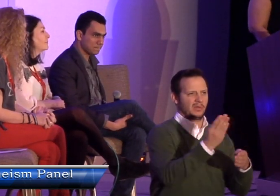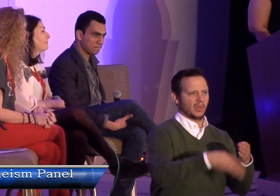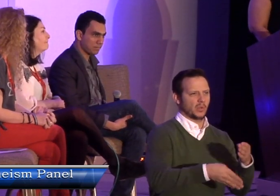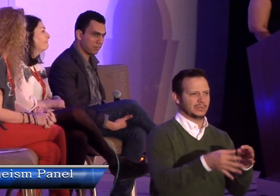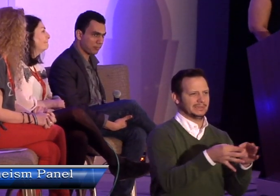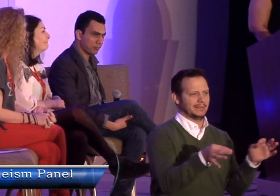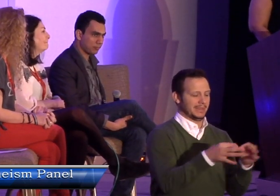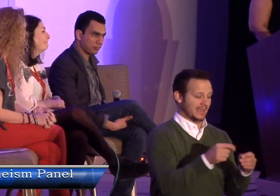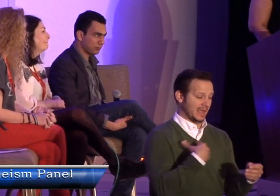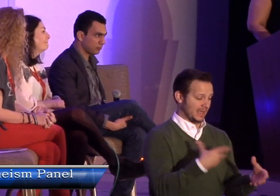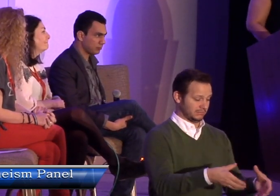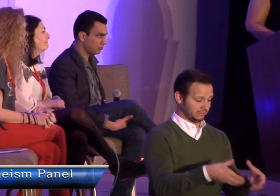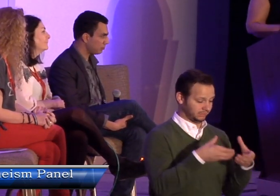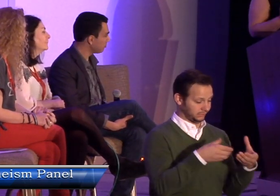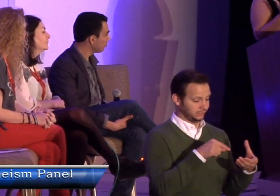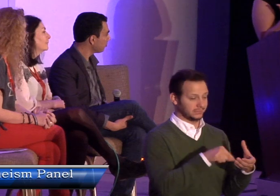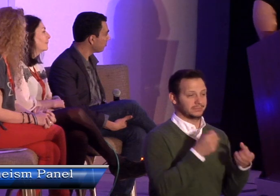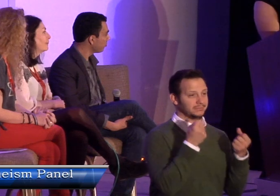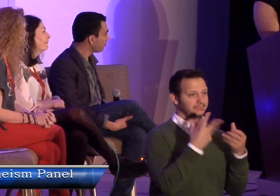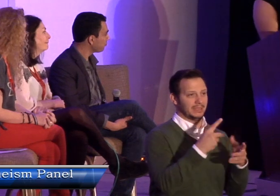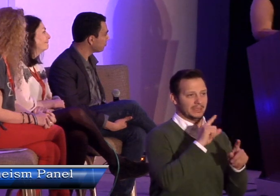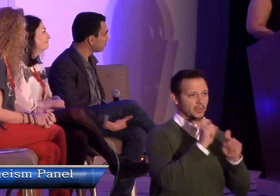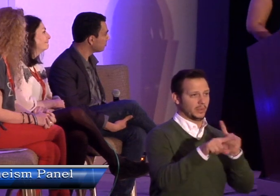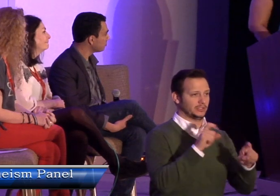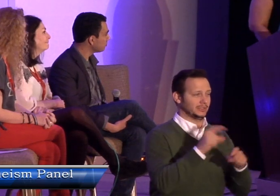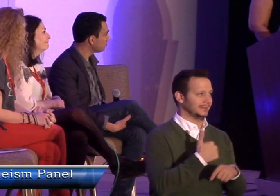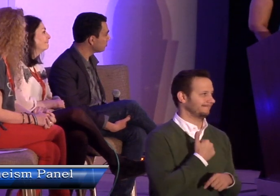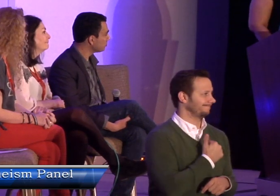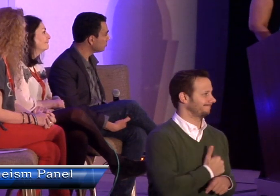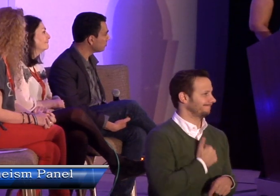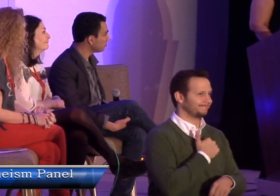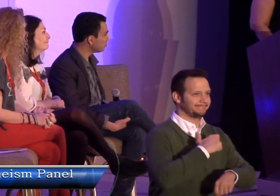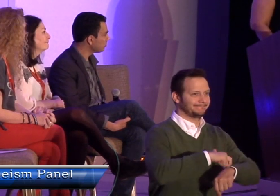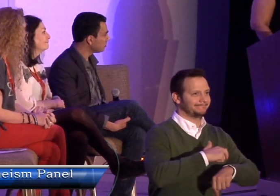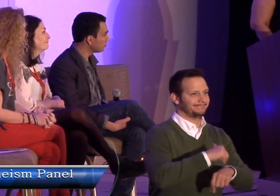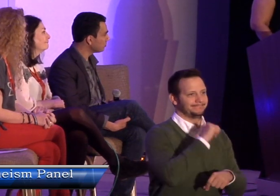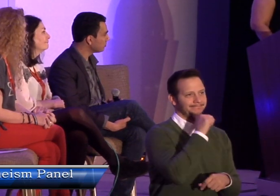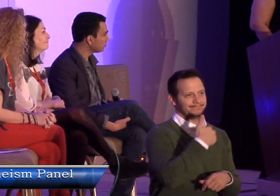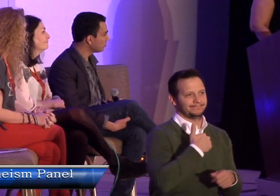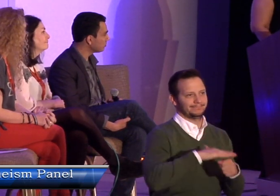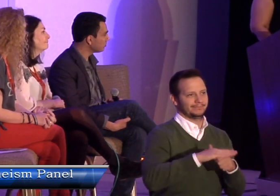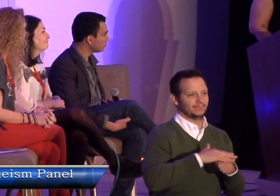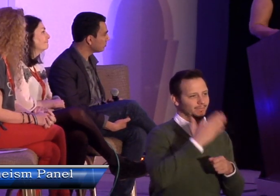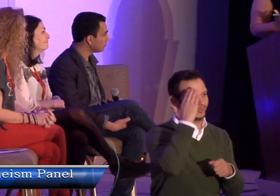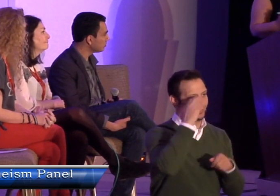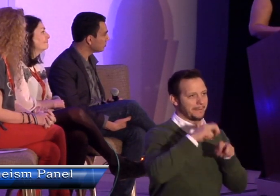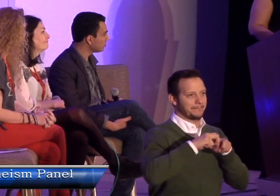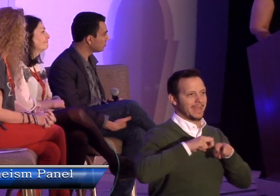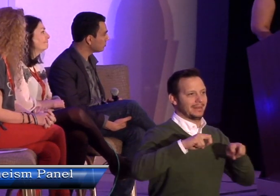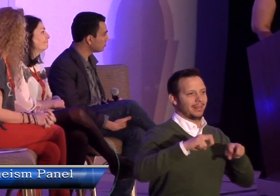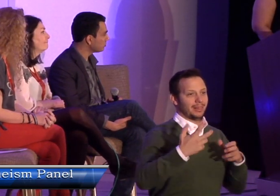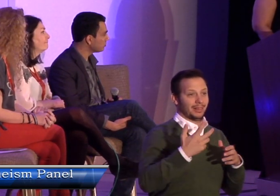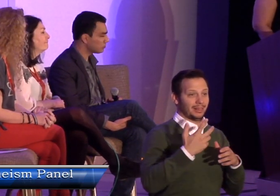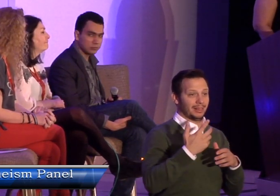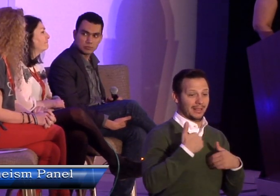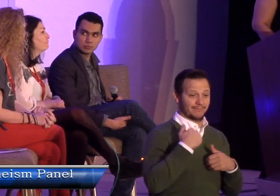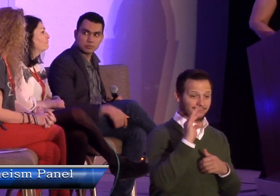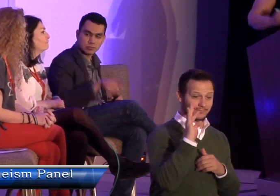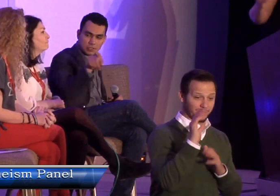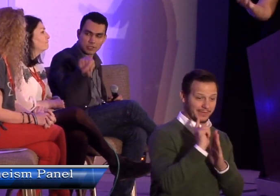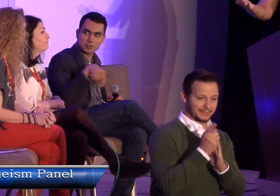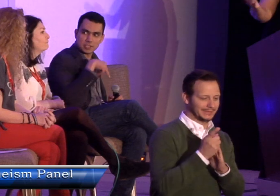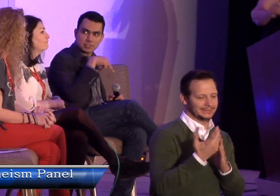no way we're going to get to. I'm sorry, but that is the nature of panels that are 45 minutes long.